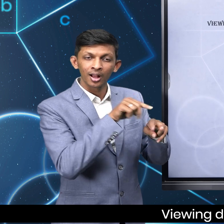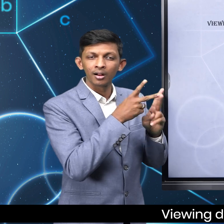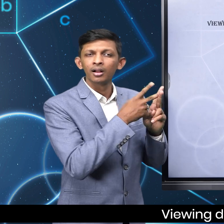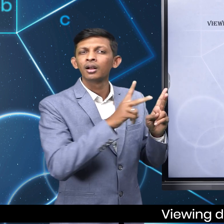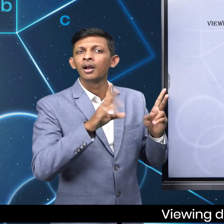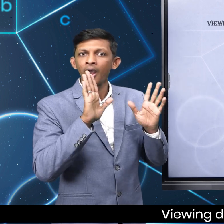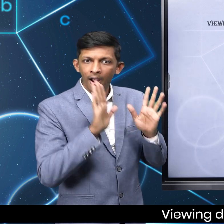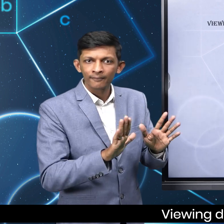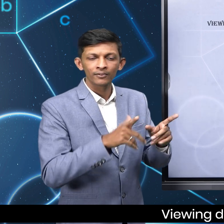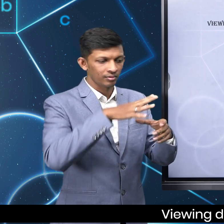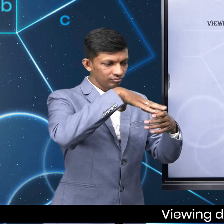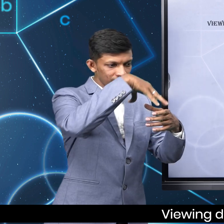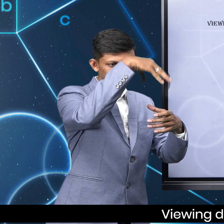Viewing different sections of a solid.